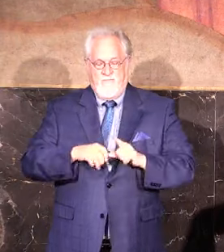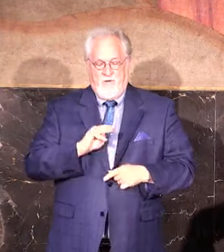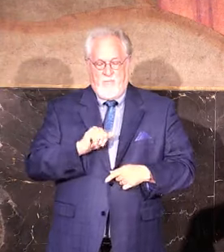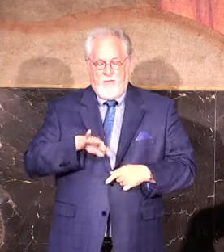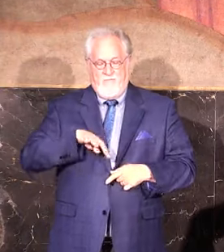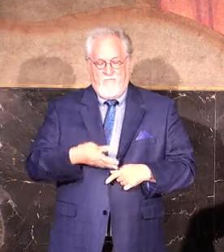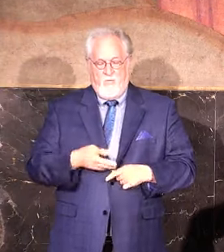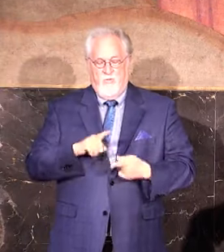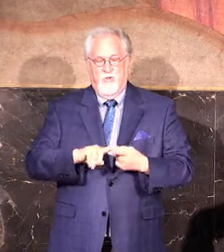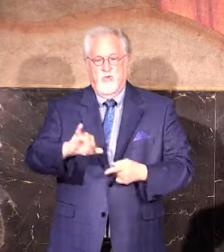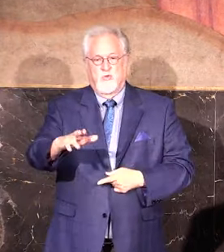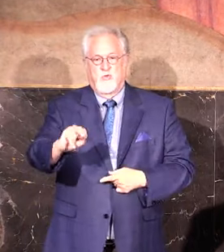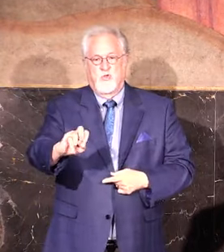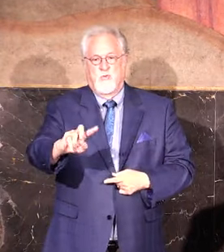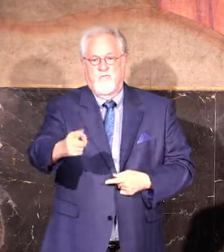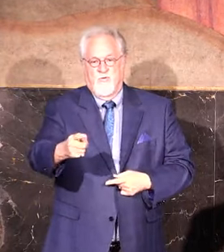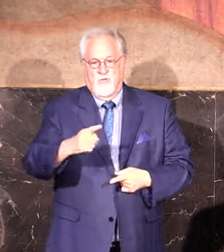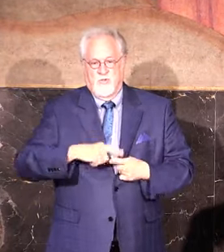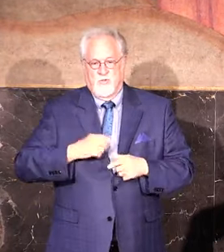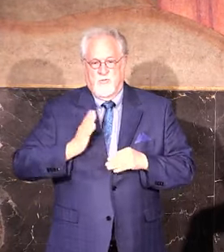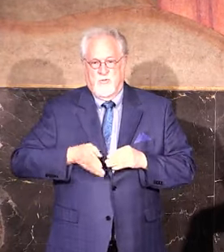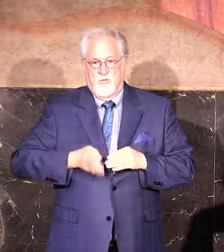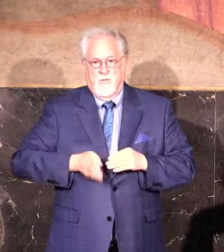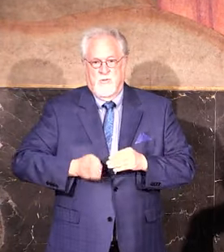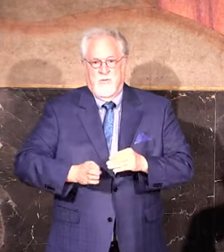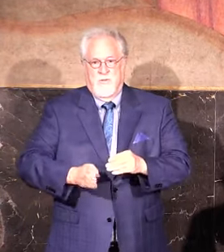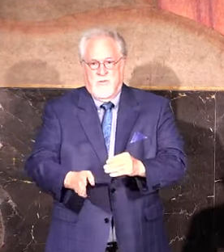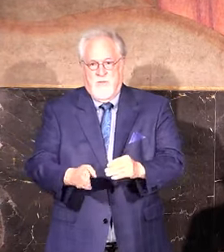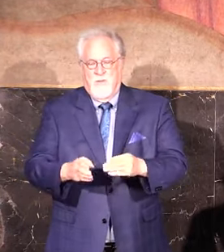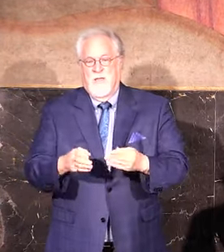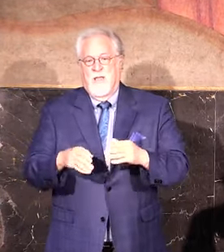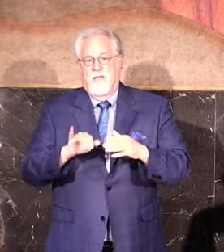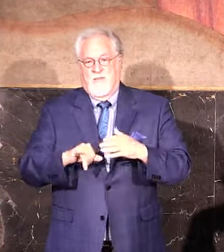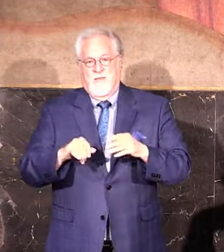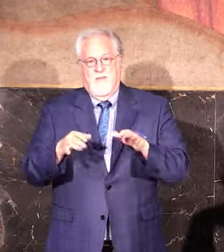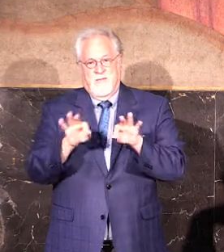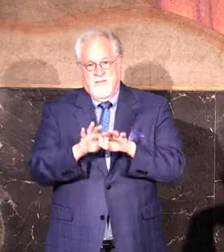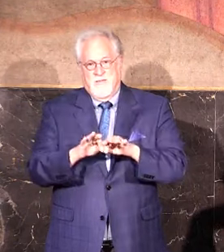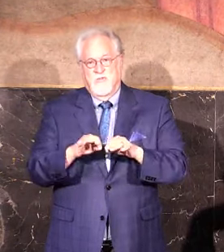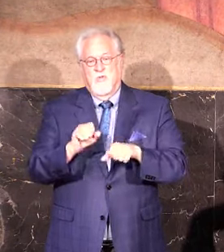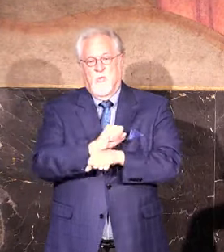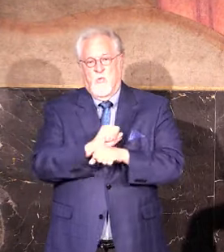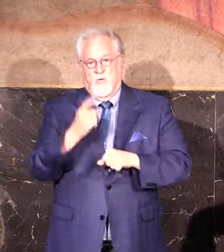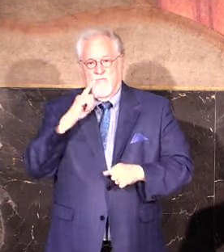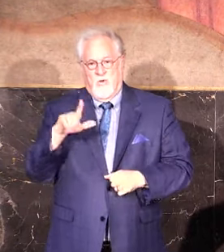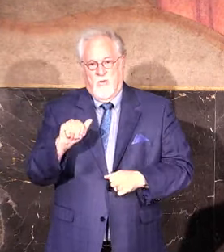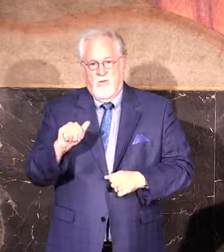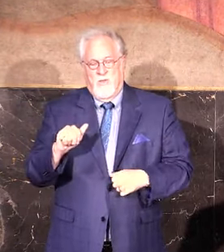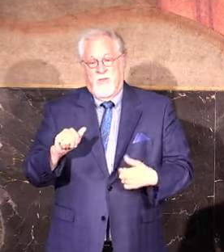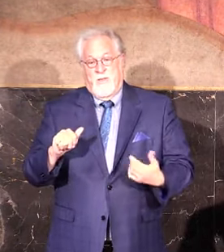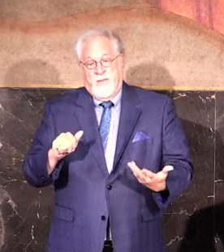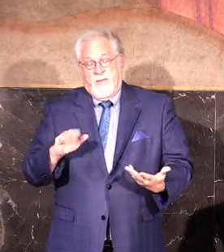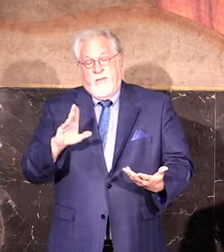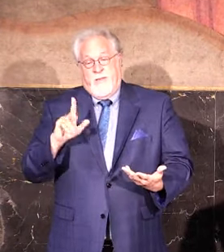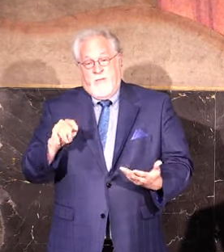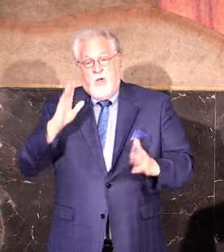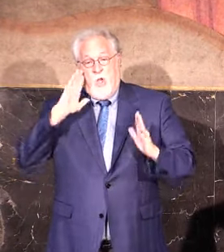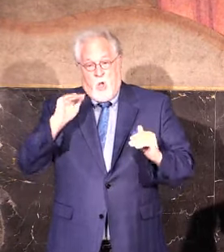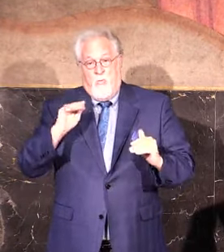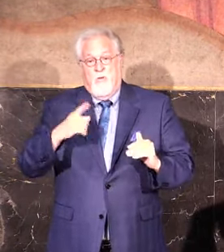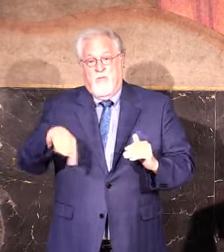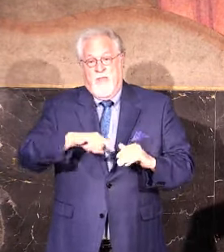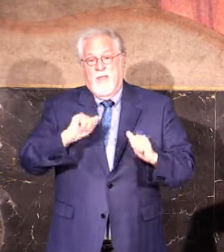4th through June 1st to get done the essential work of the state of Louisiana. But let's hope that they can